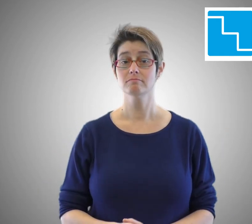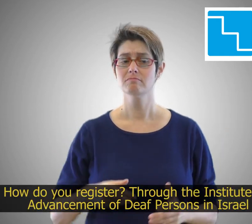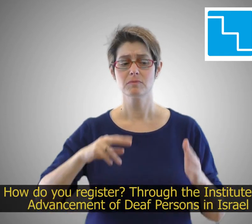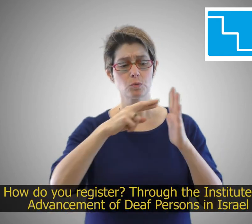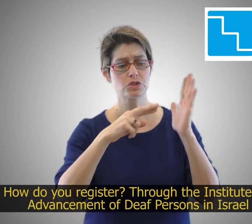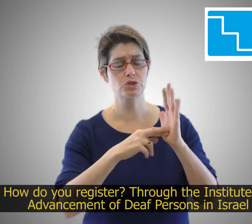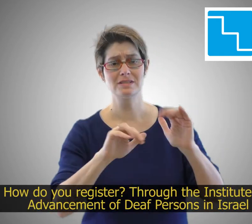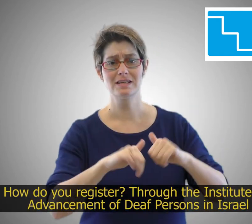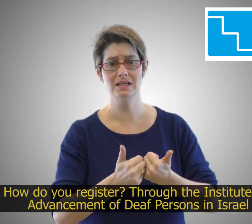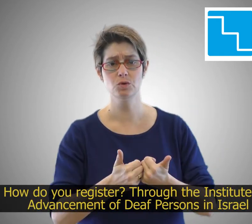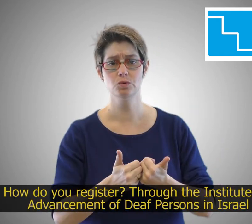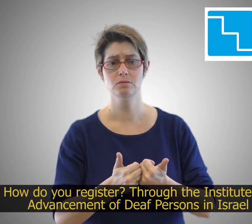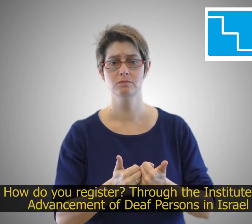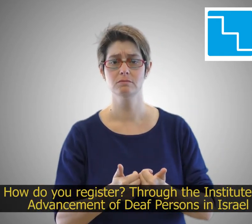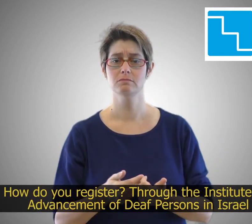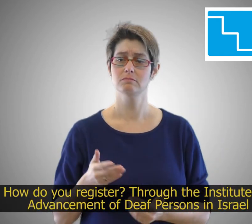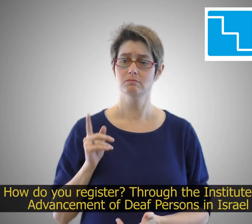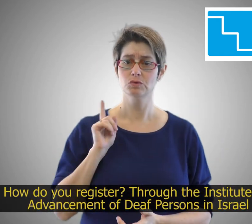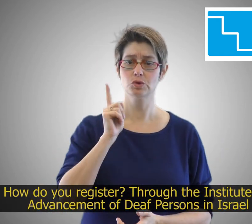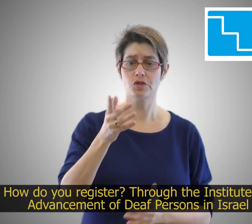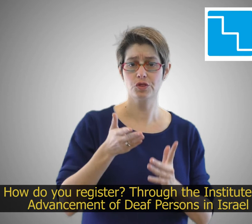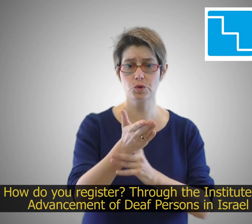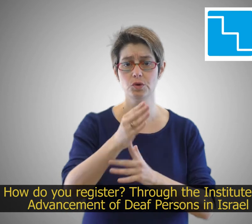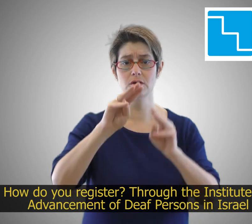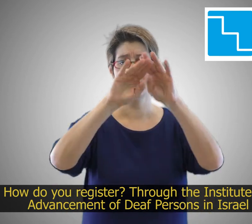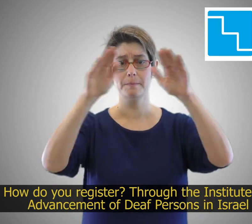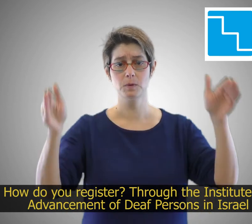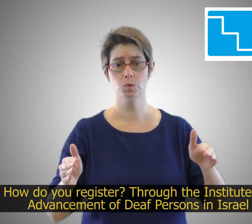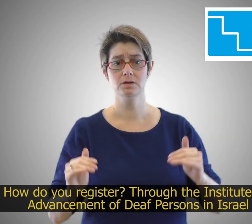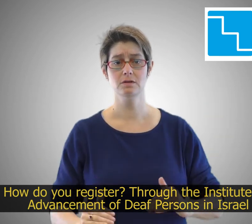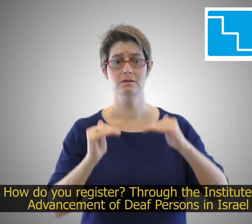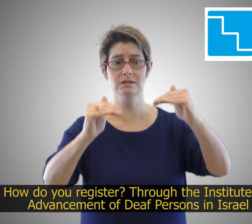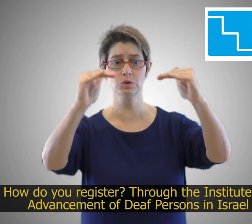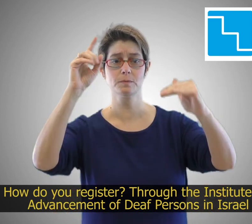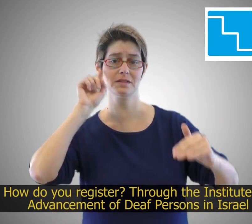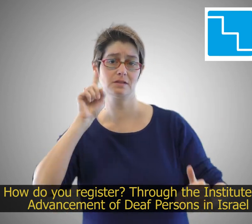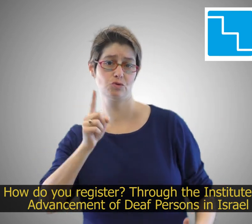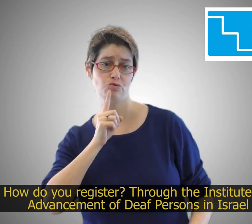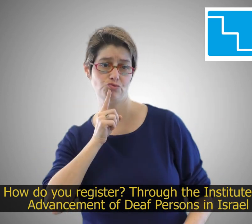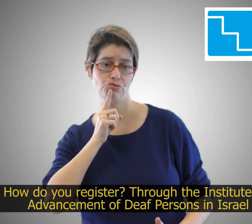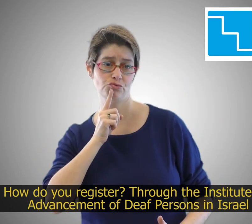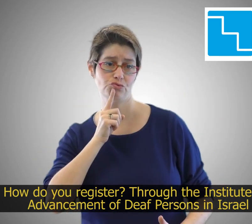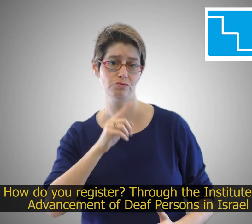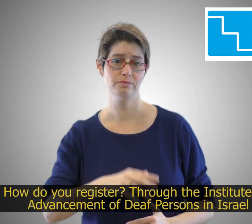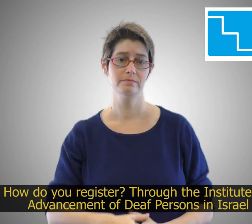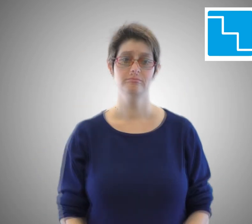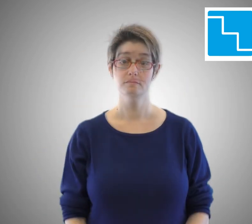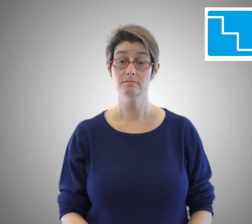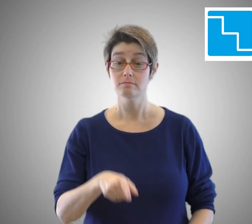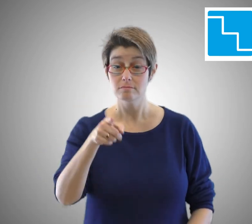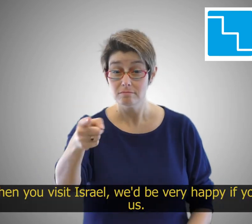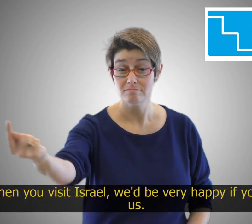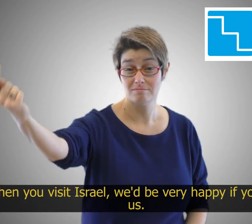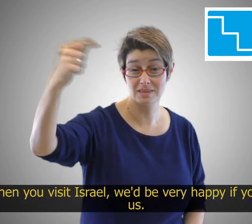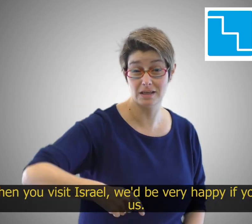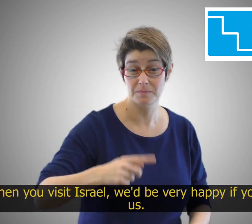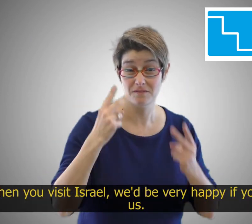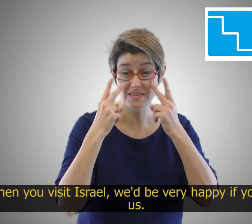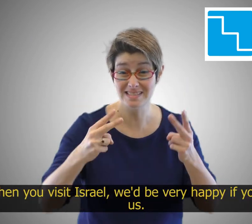How do you register? Through the Institute for the Advancement of Deaf Persons in Israel. When you visit